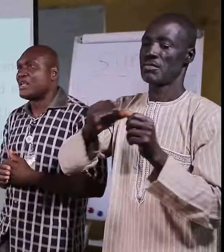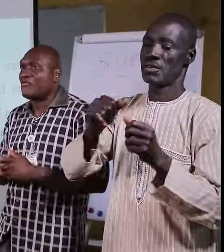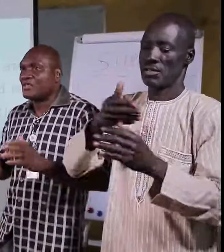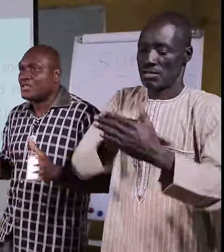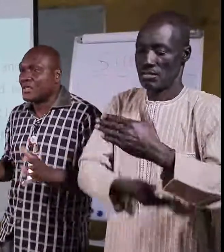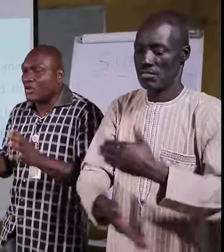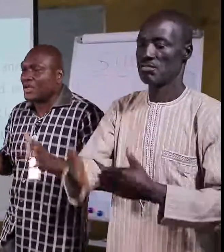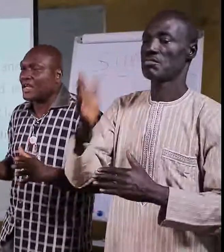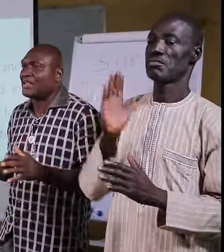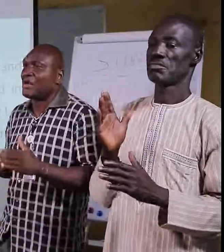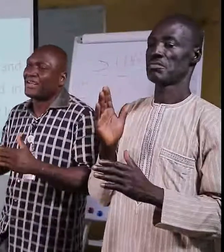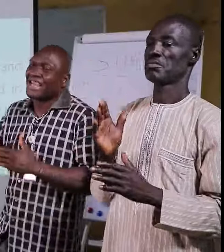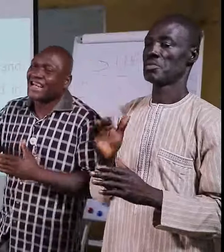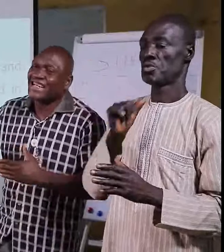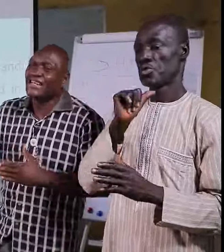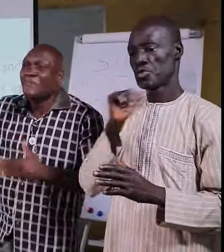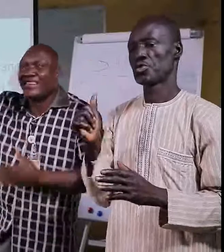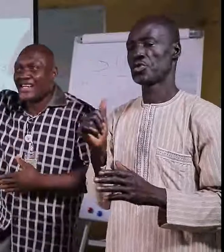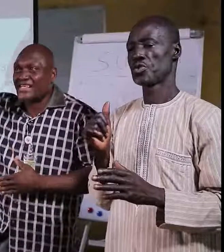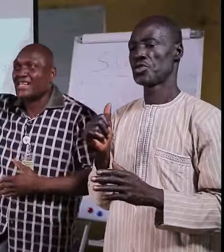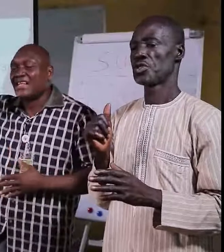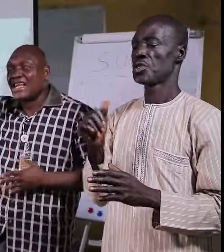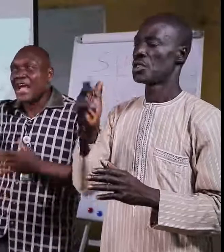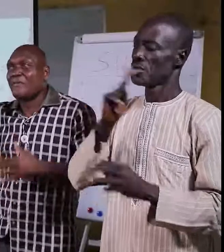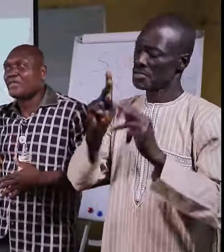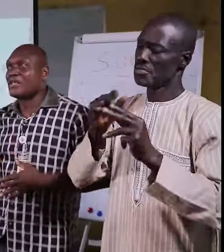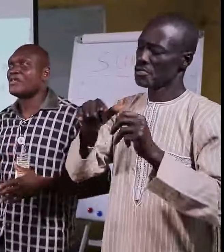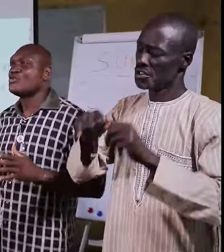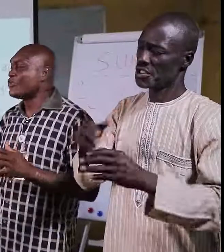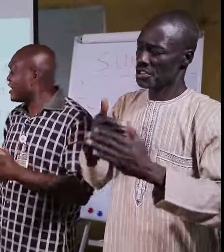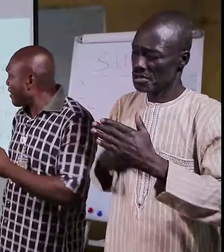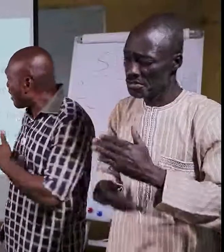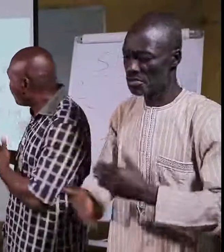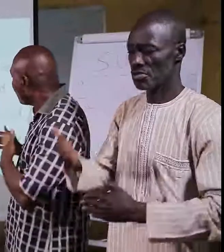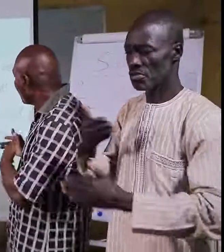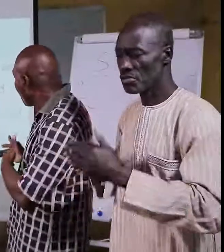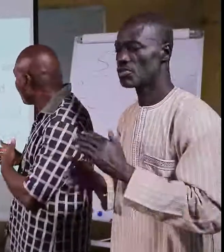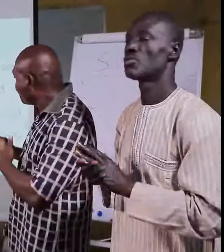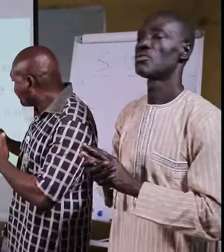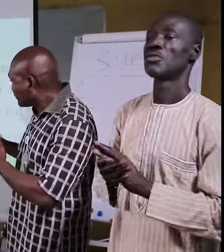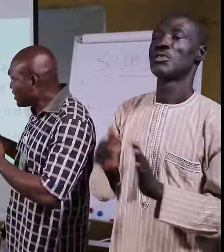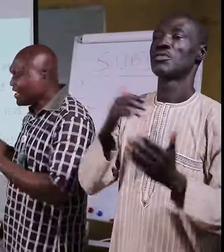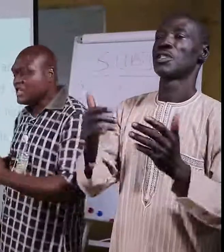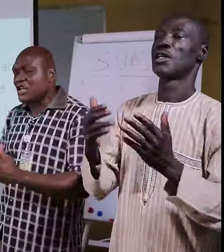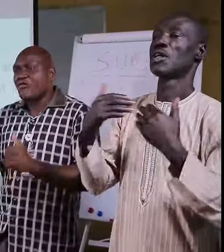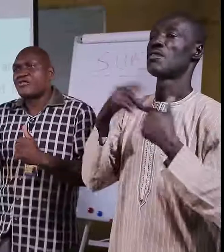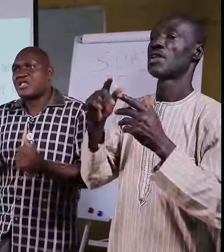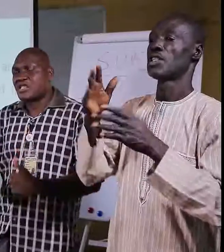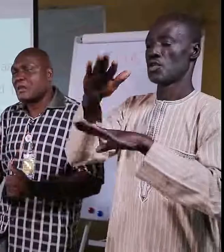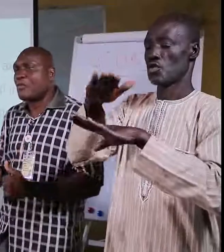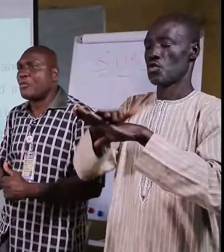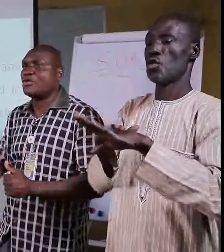birth. They have not done anything about tackling the birth rate, the high birth rate. So they now have what we call, instead